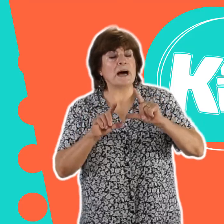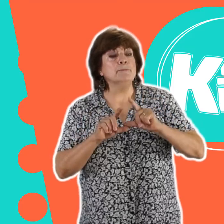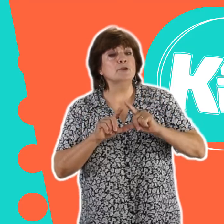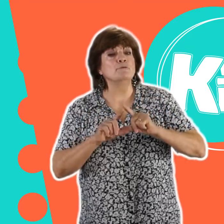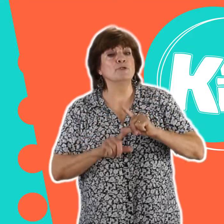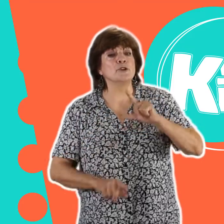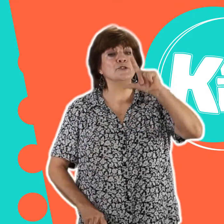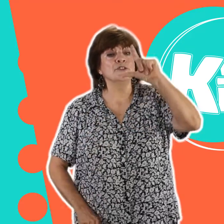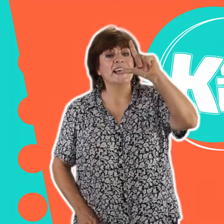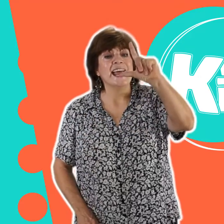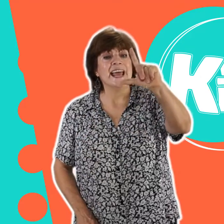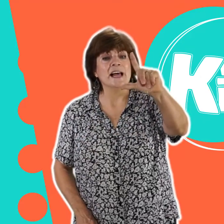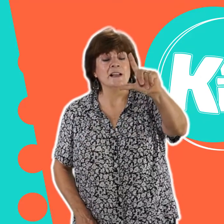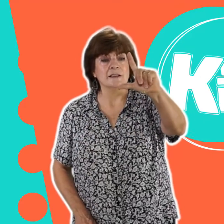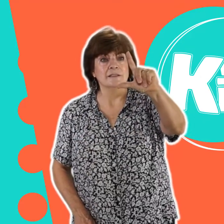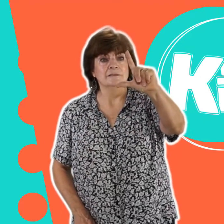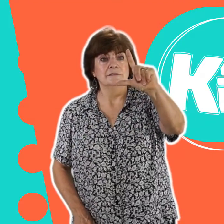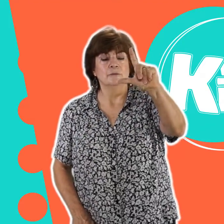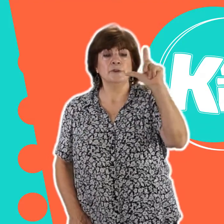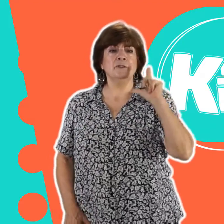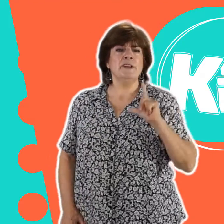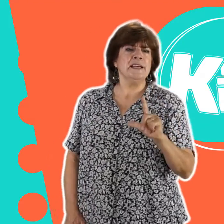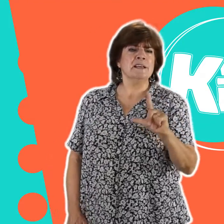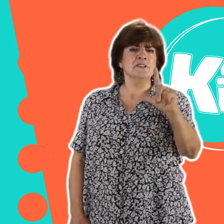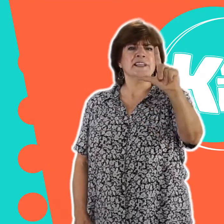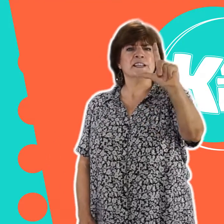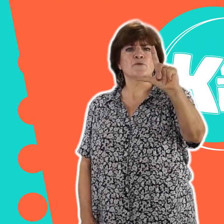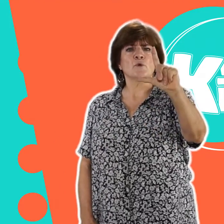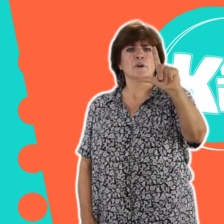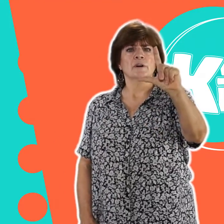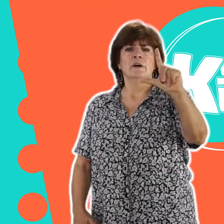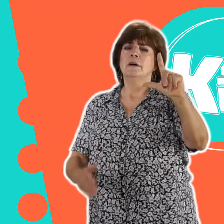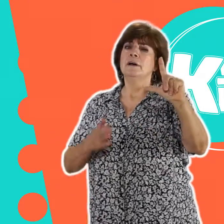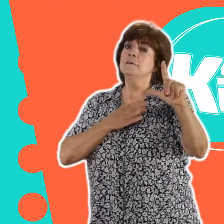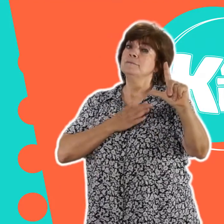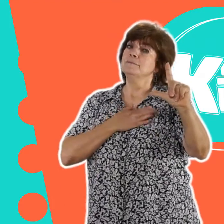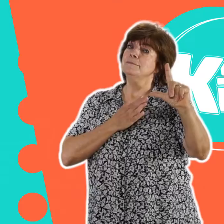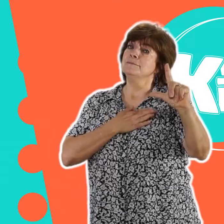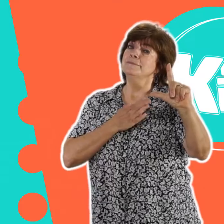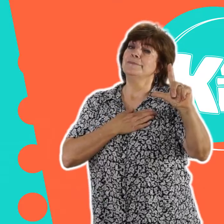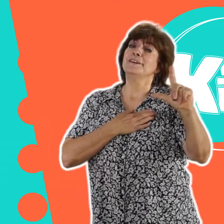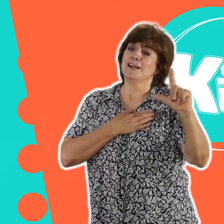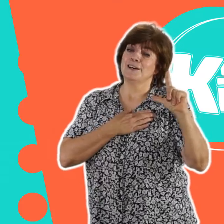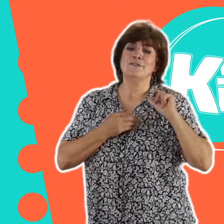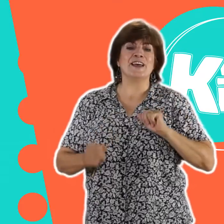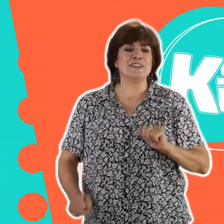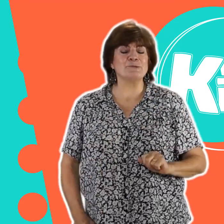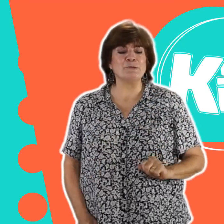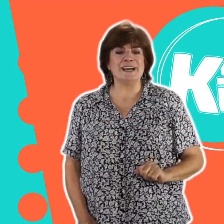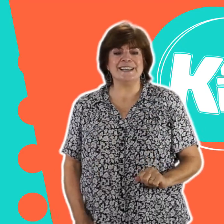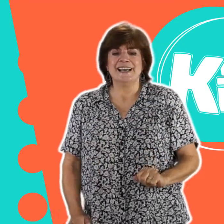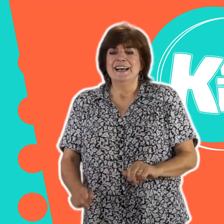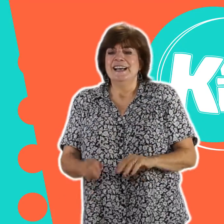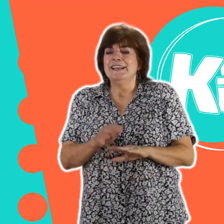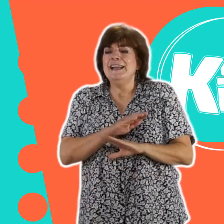Bible verse L. What do you think L stands for? Love, that's right. Let